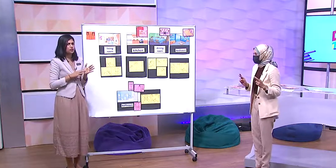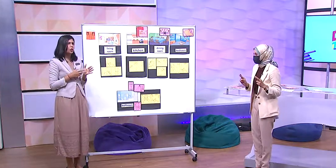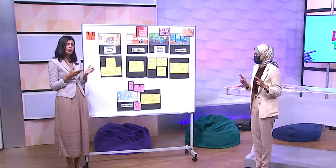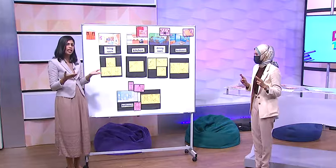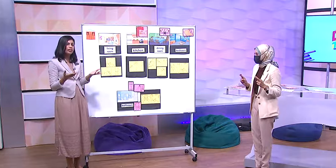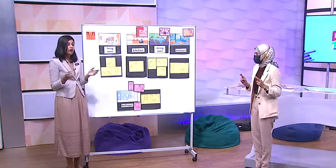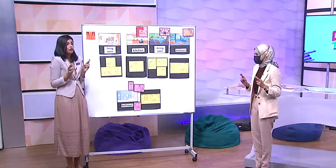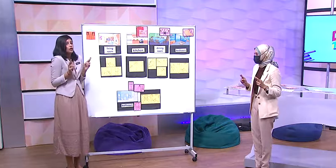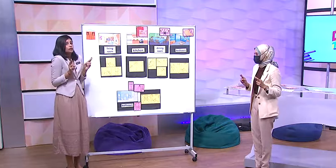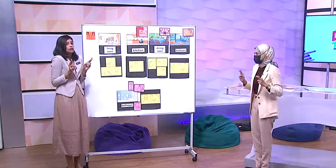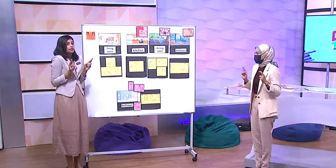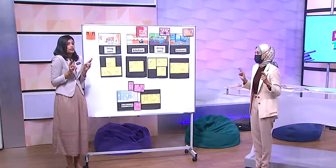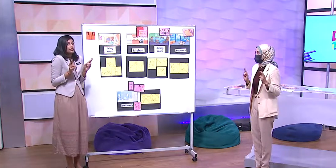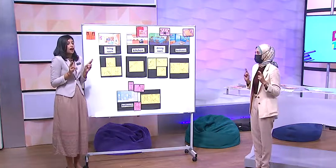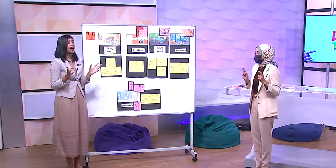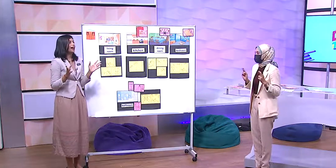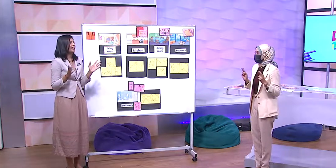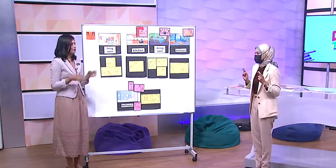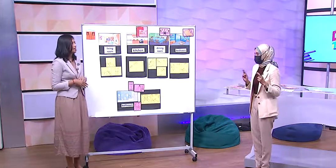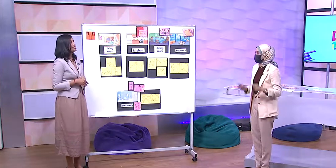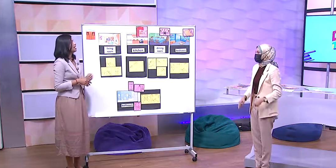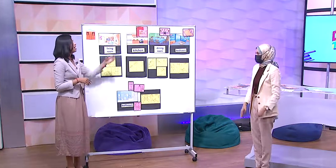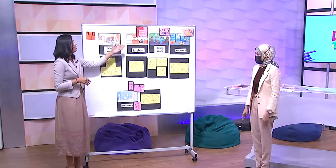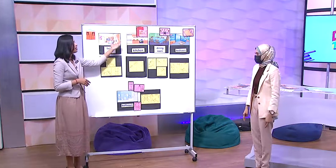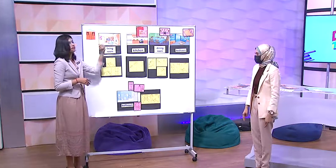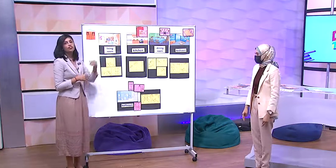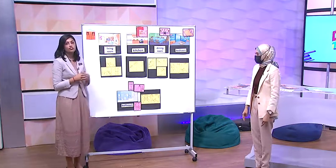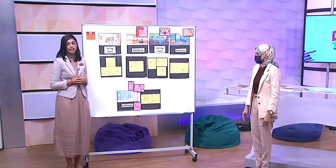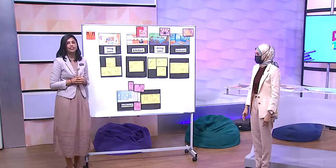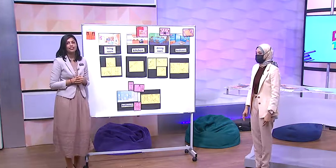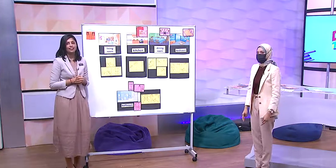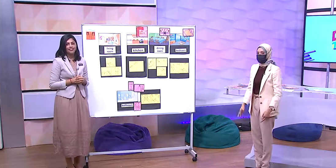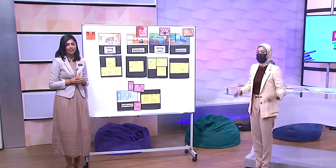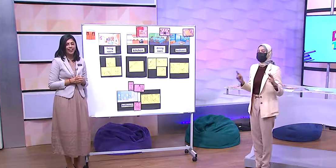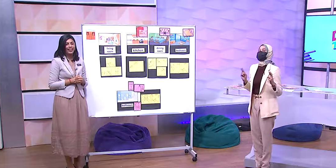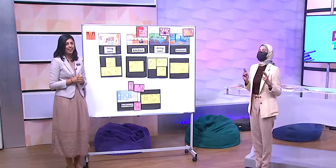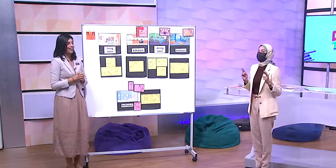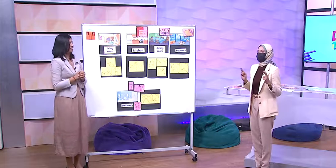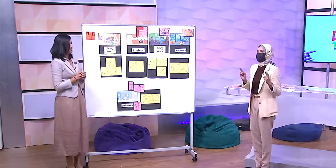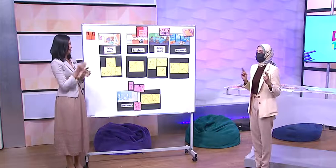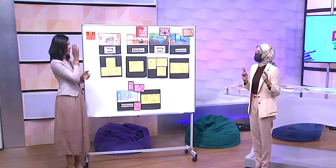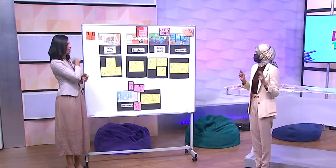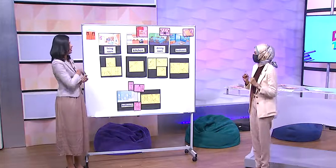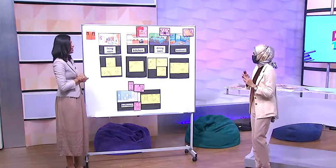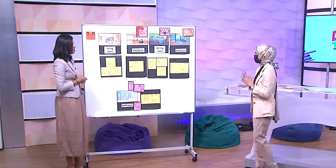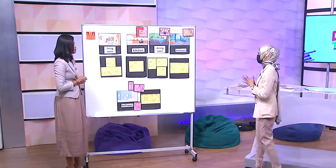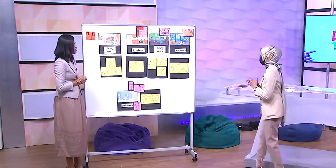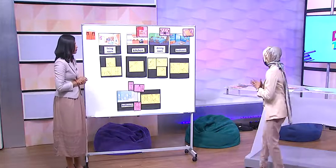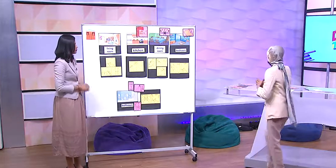no meaning. You have to. That means refrigerator. Refrigerator. Okay? All right. Okay, the next picture. The